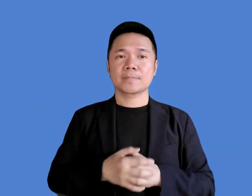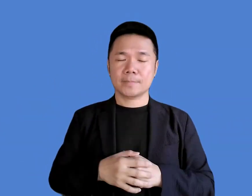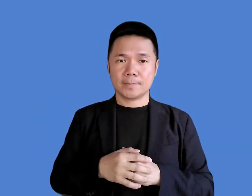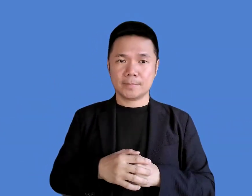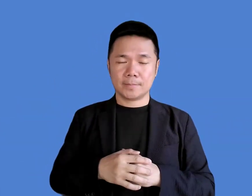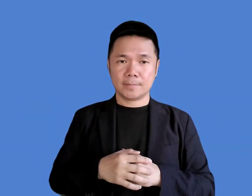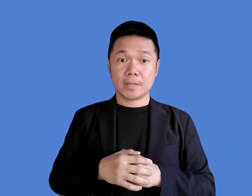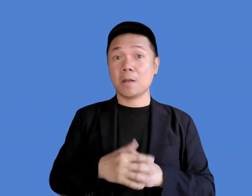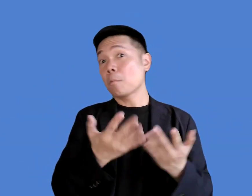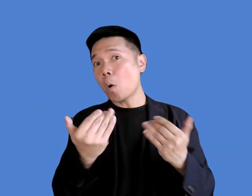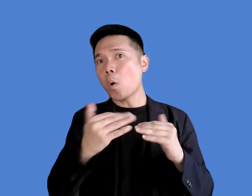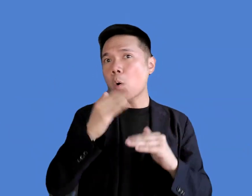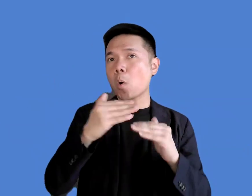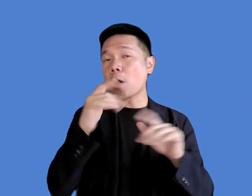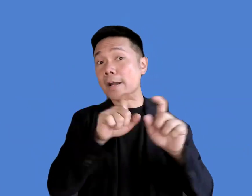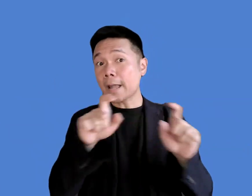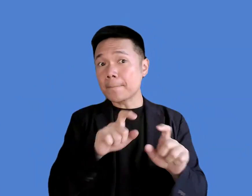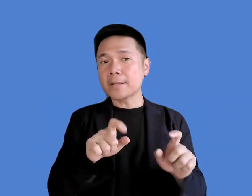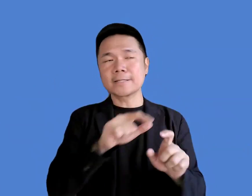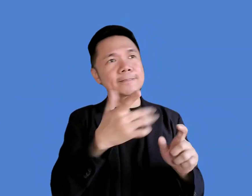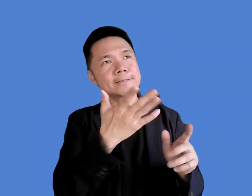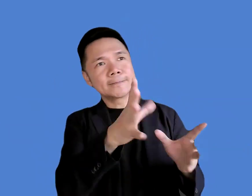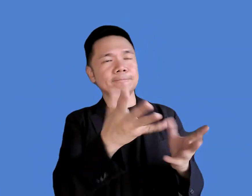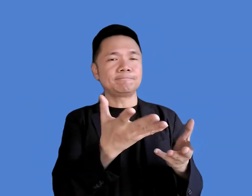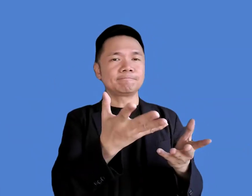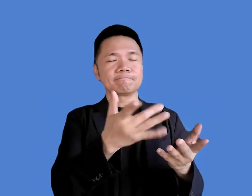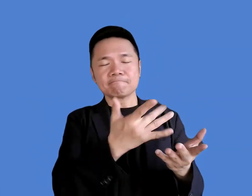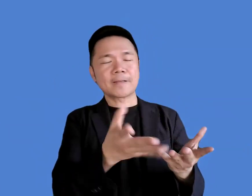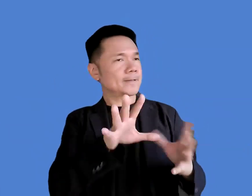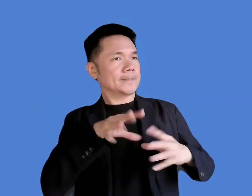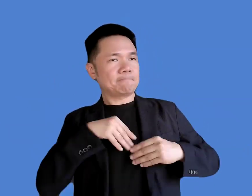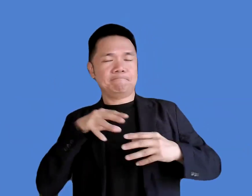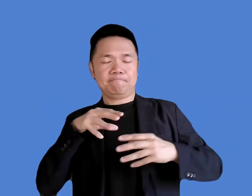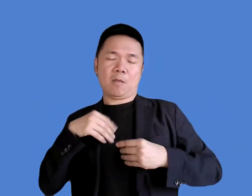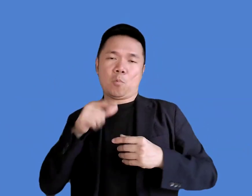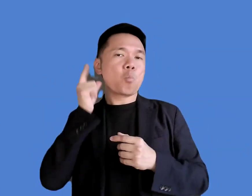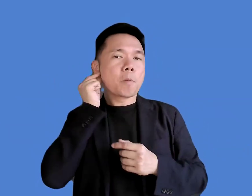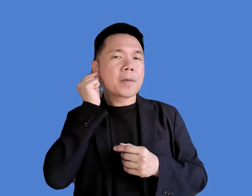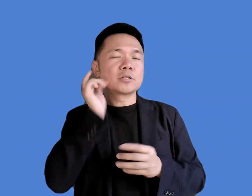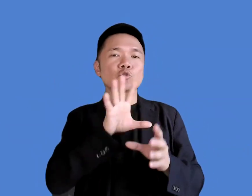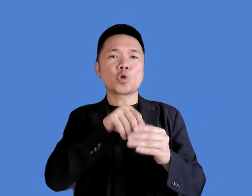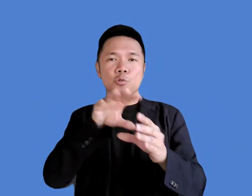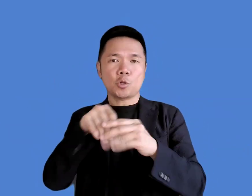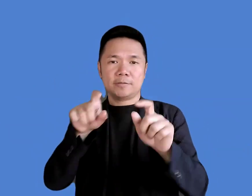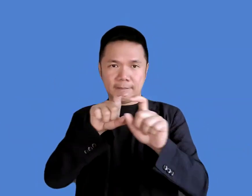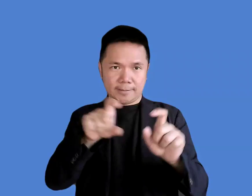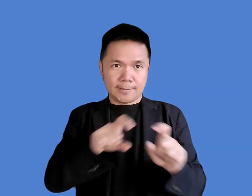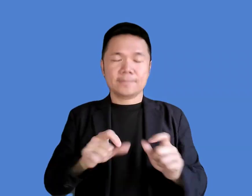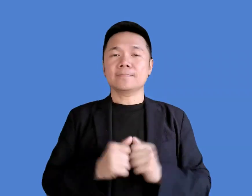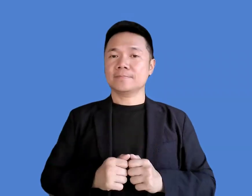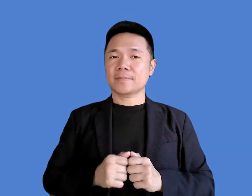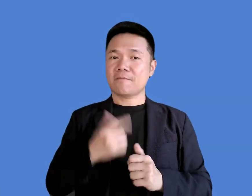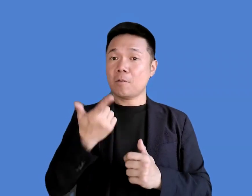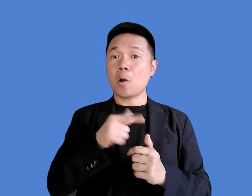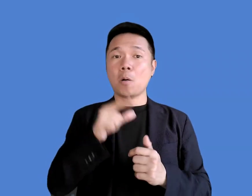the companies that they invest in to embrace more women-centered innovation and therefore also drive gender